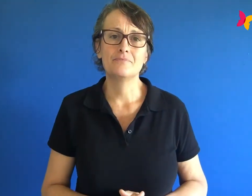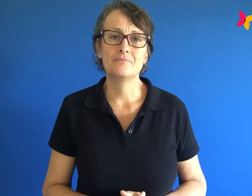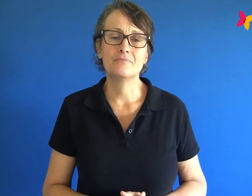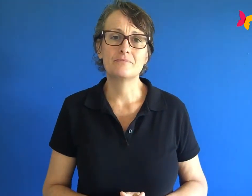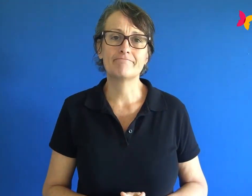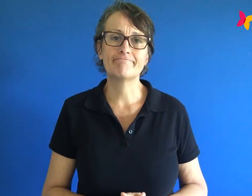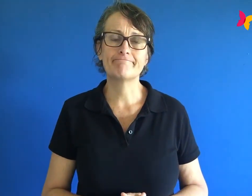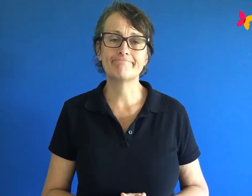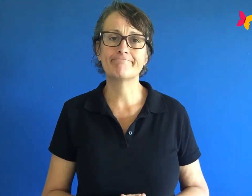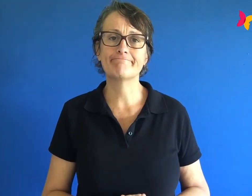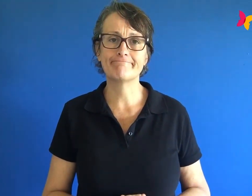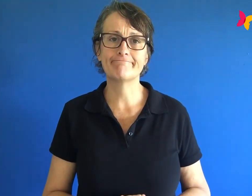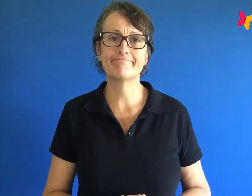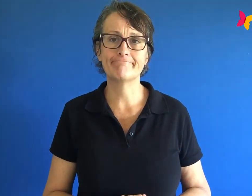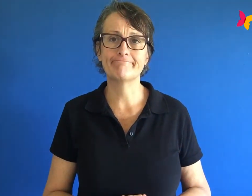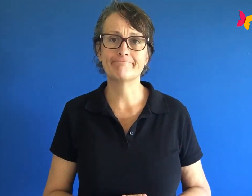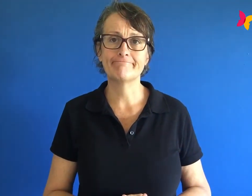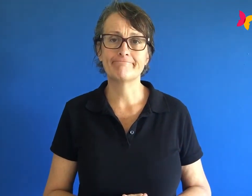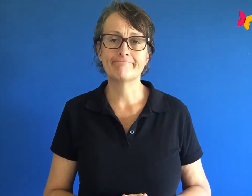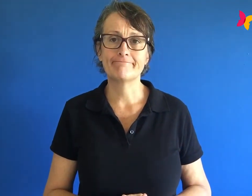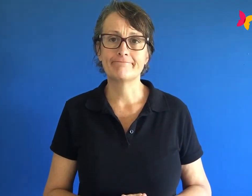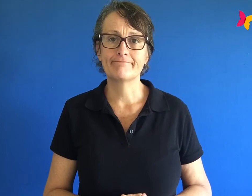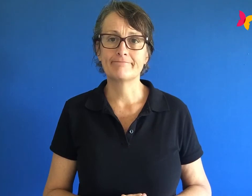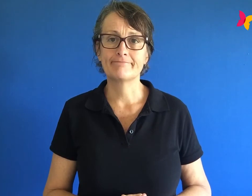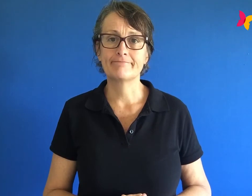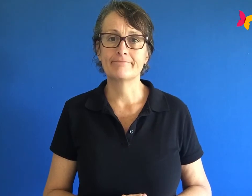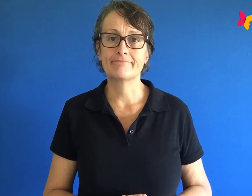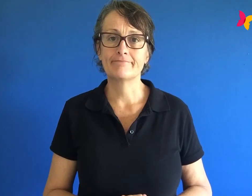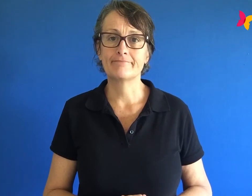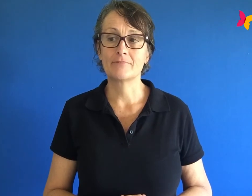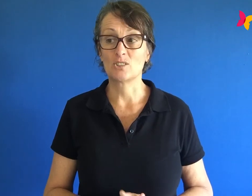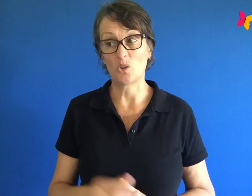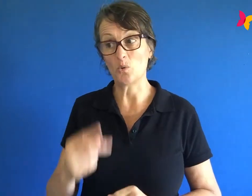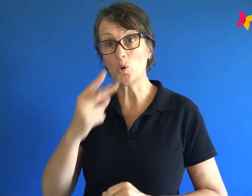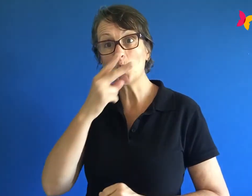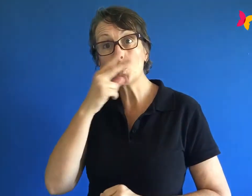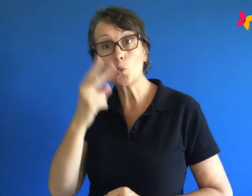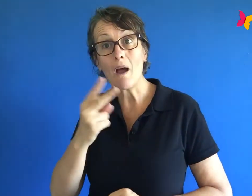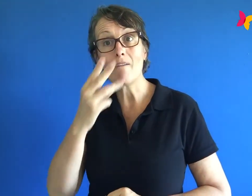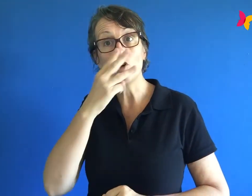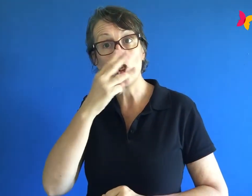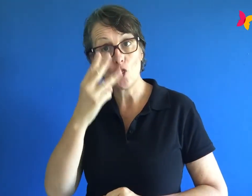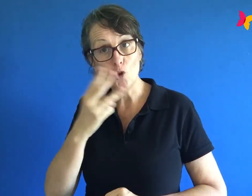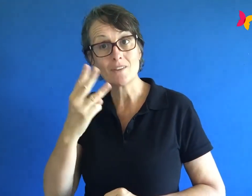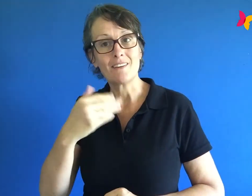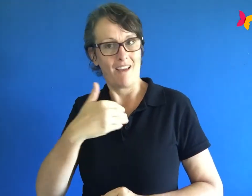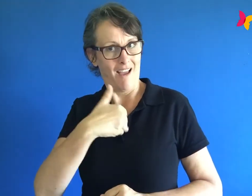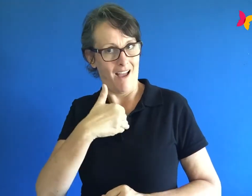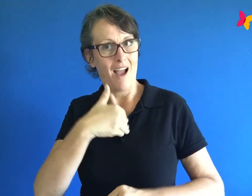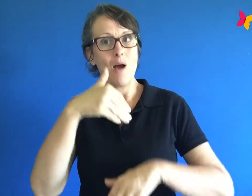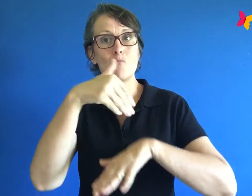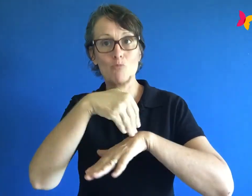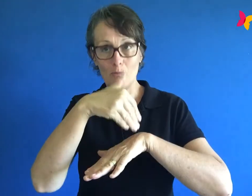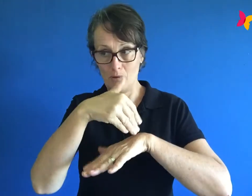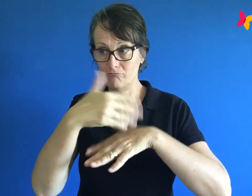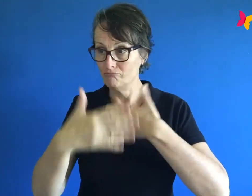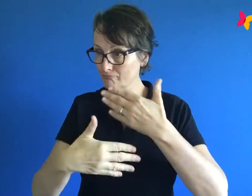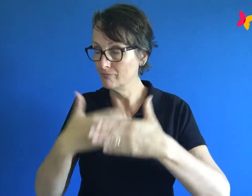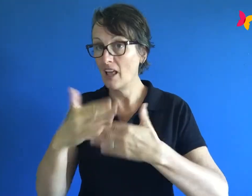It morphed from the physical stuff at 12, 13 to seeing a GP, seeing an